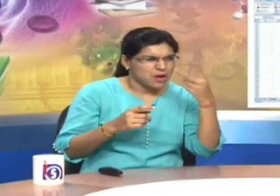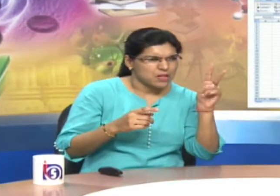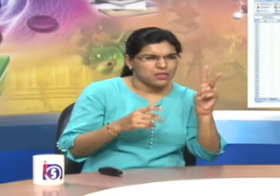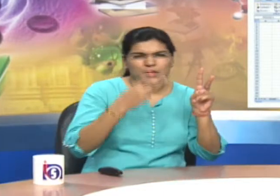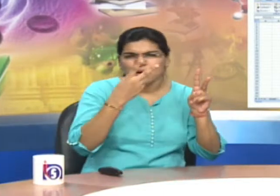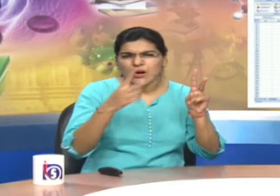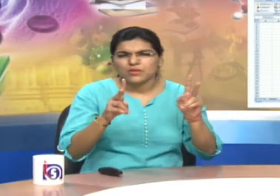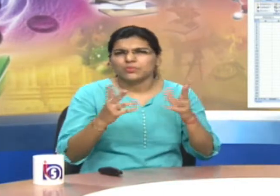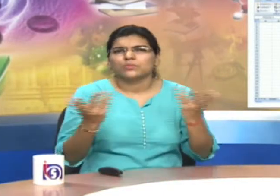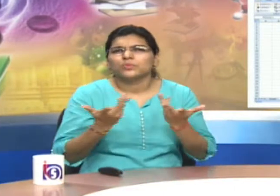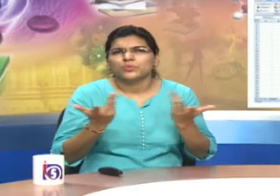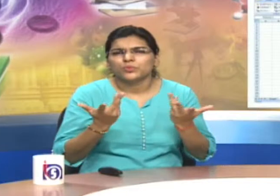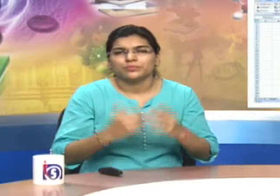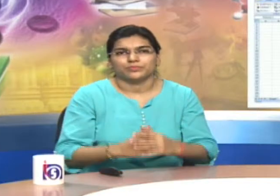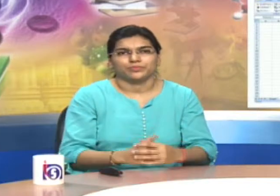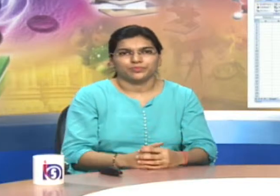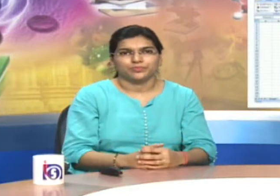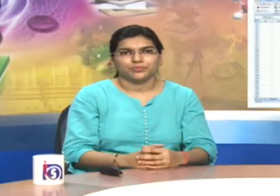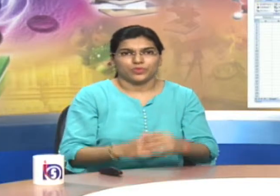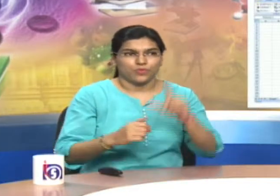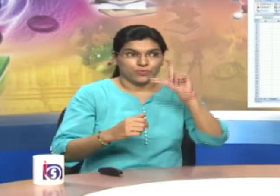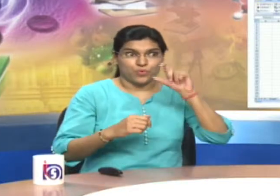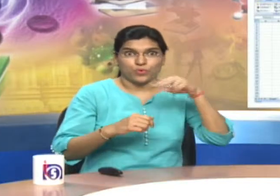And what is the use of picture and picture art?